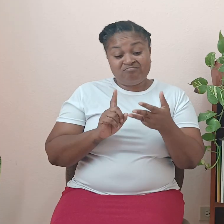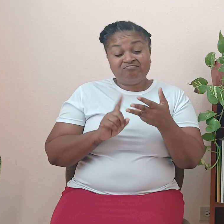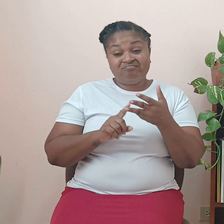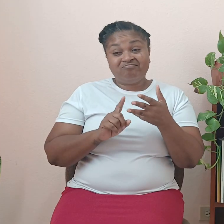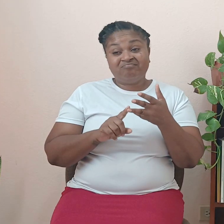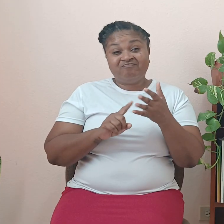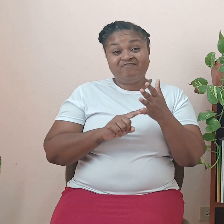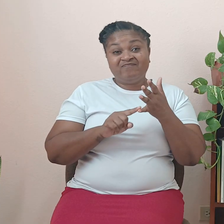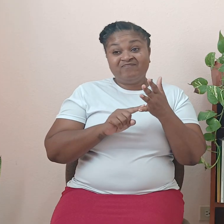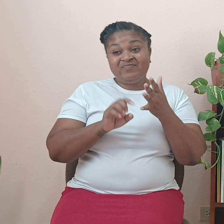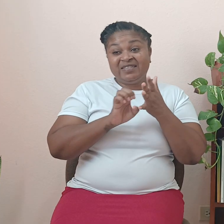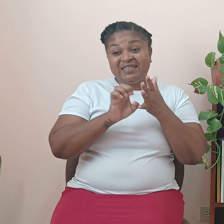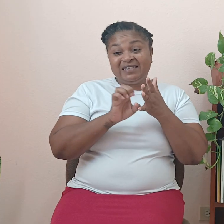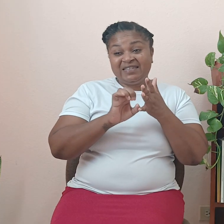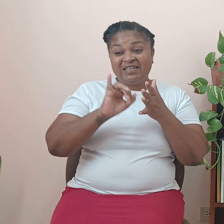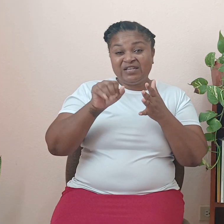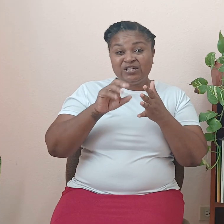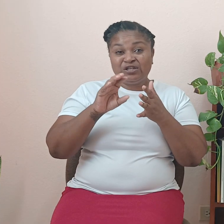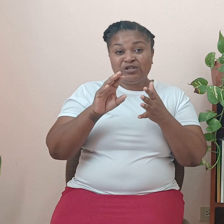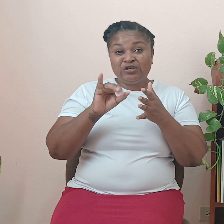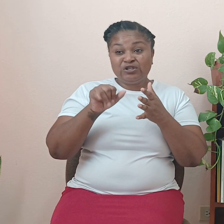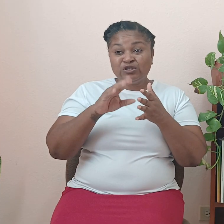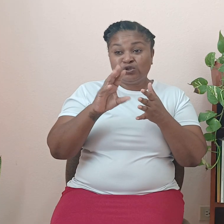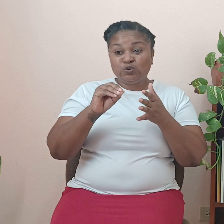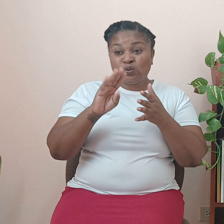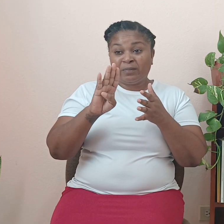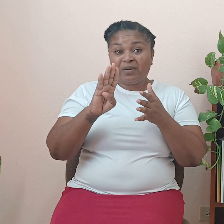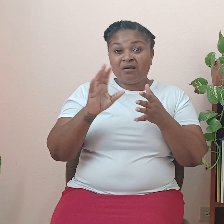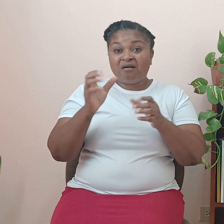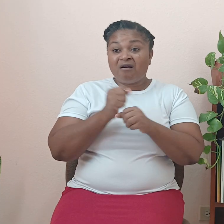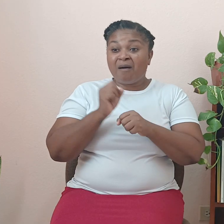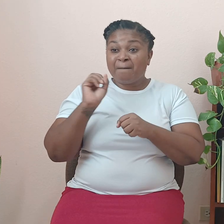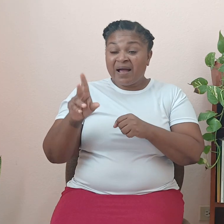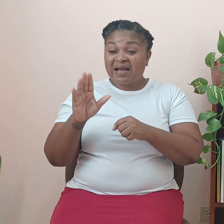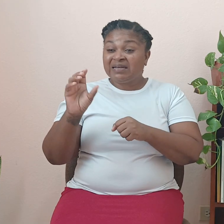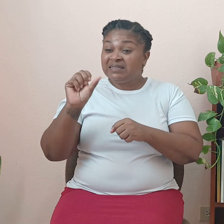E. Job got back his 10 children and that was enough for him.